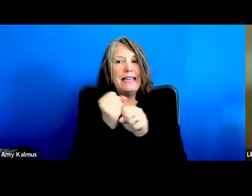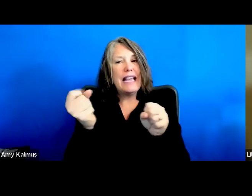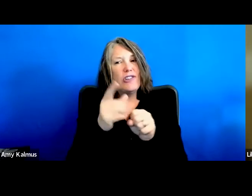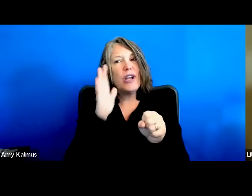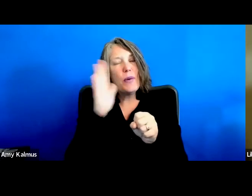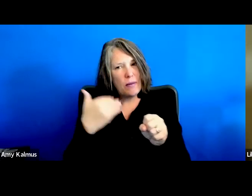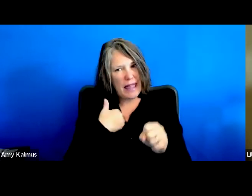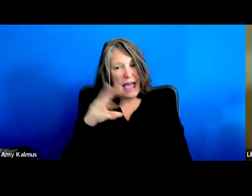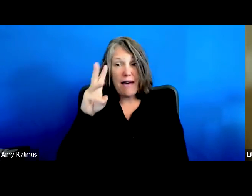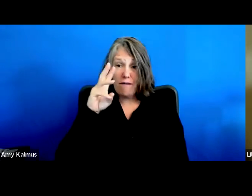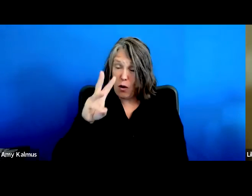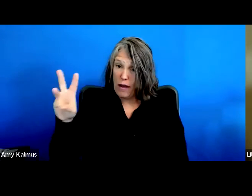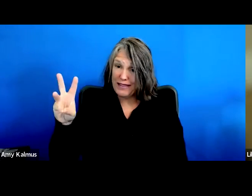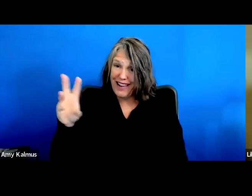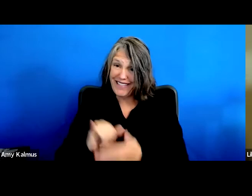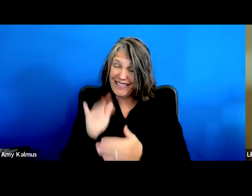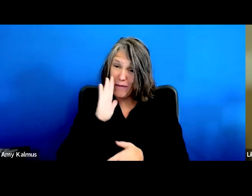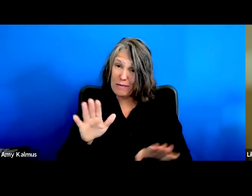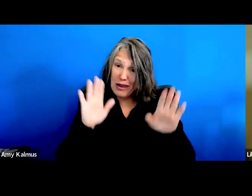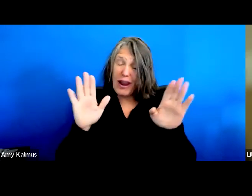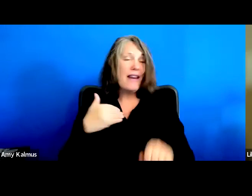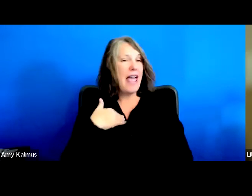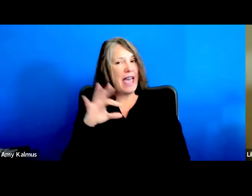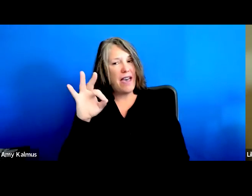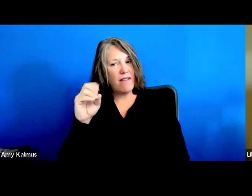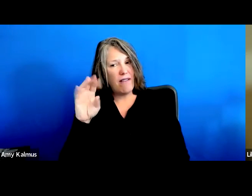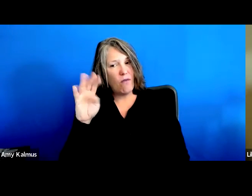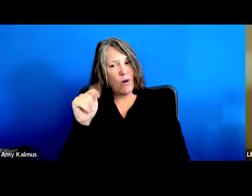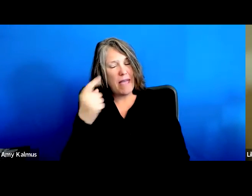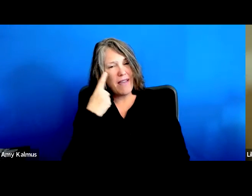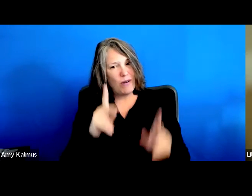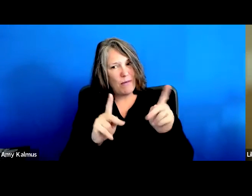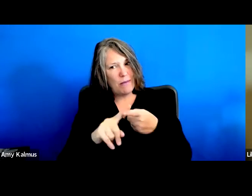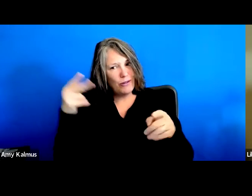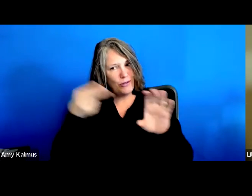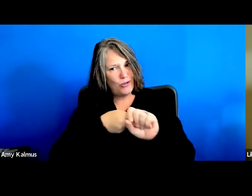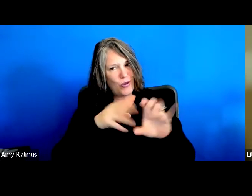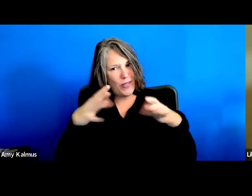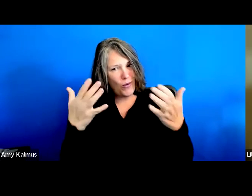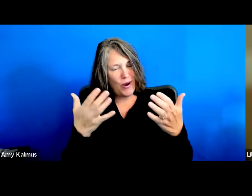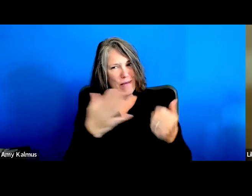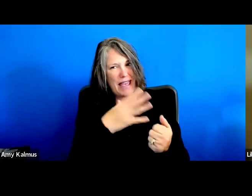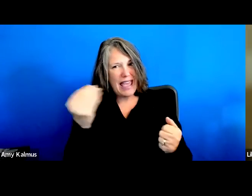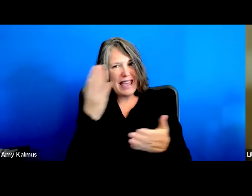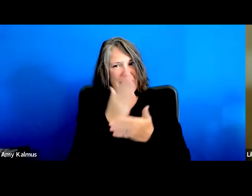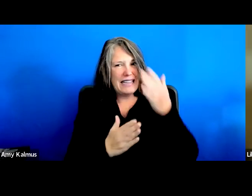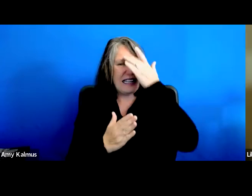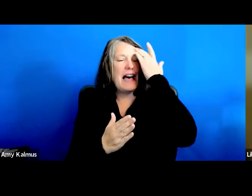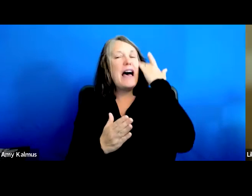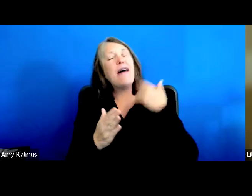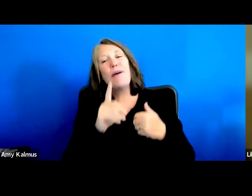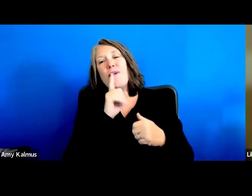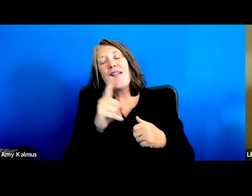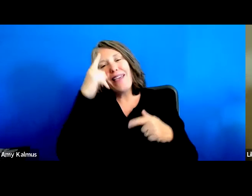a website, which will be great, and have a format for people to join the group, and some